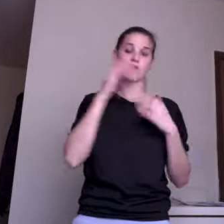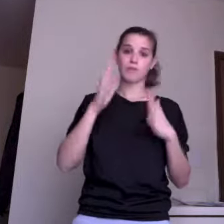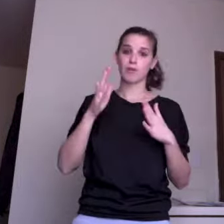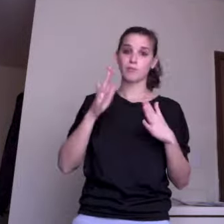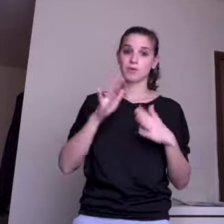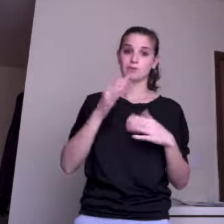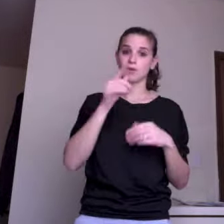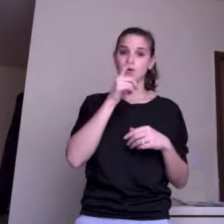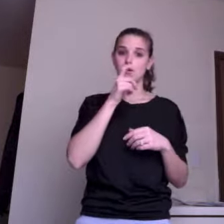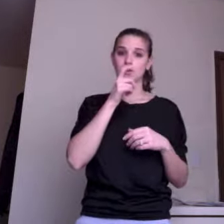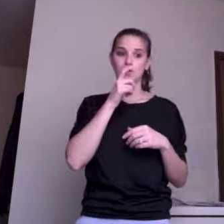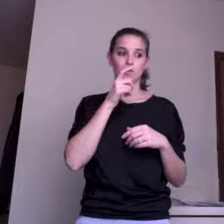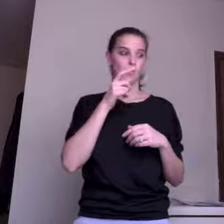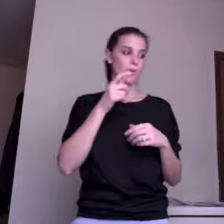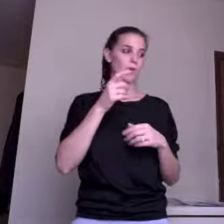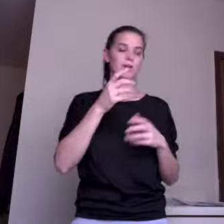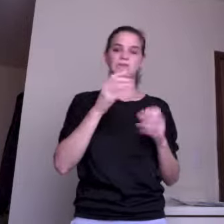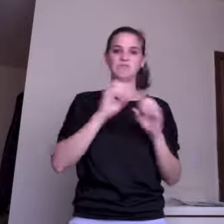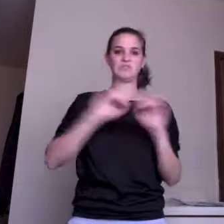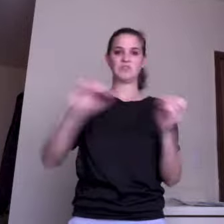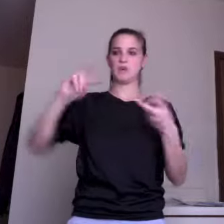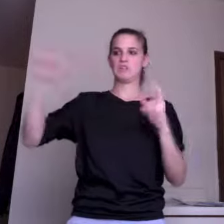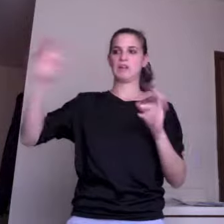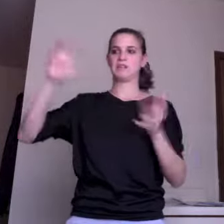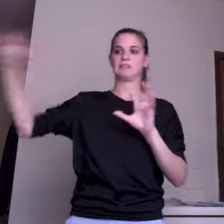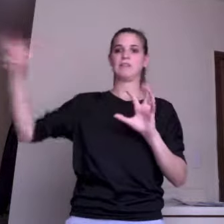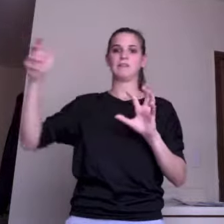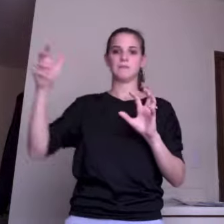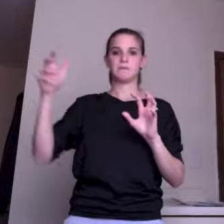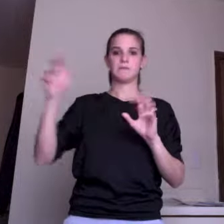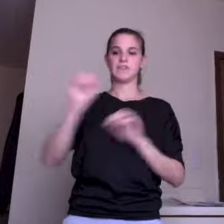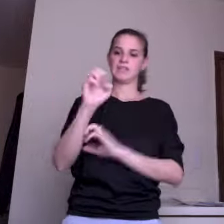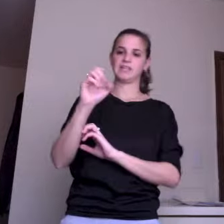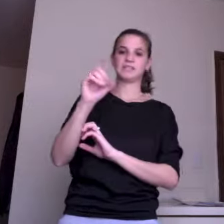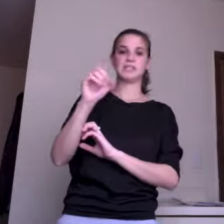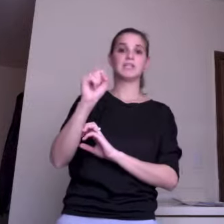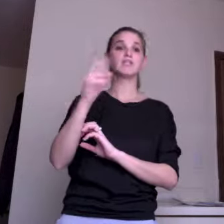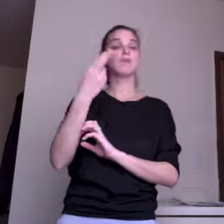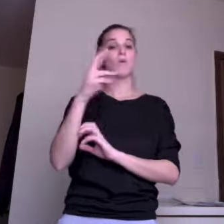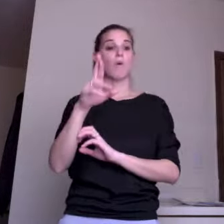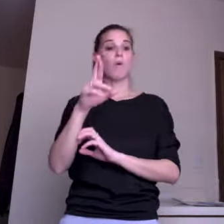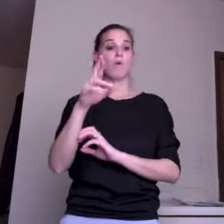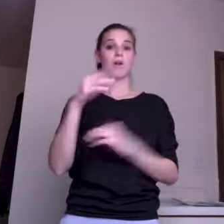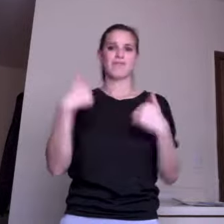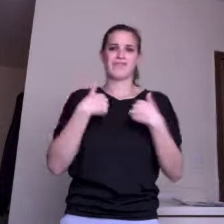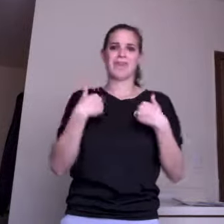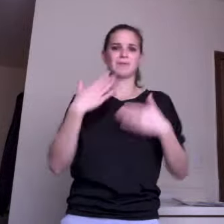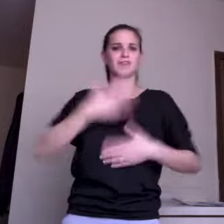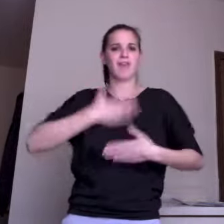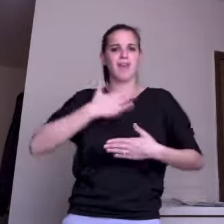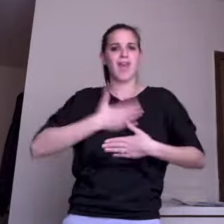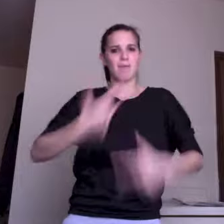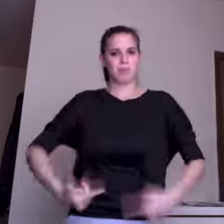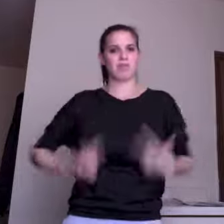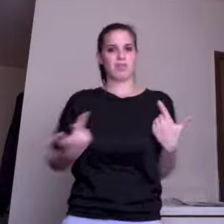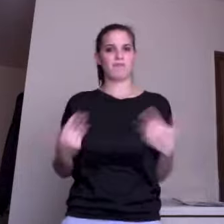and whose pigs do roll in the mud, just like I thought. Sometimes I go to Bill's farm and volunteer so I can see up close and personal where the meat I eat comes